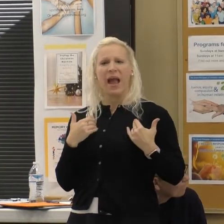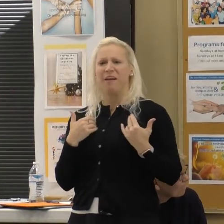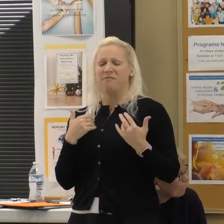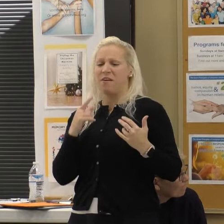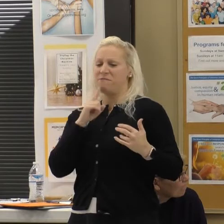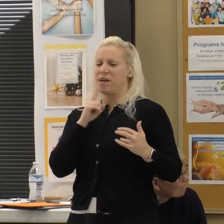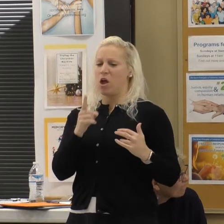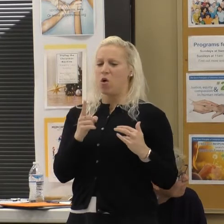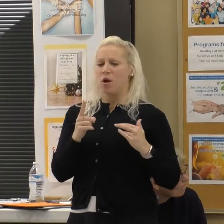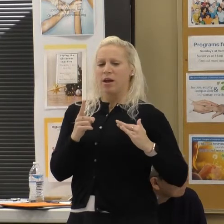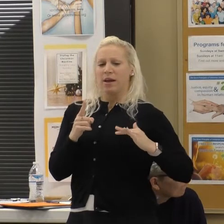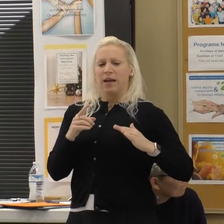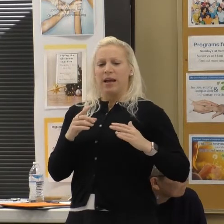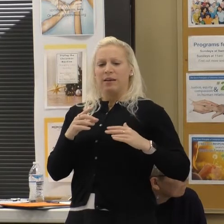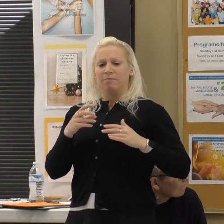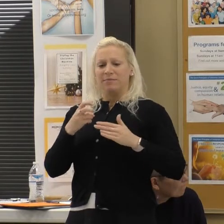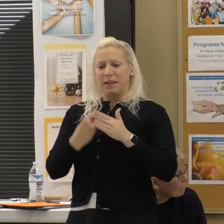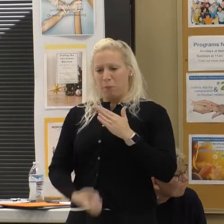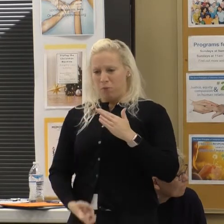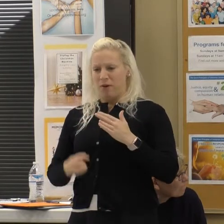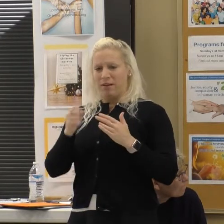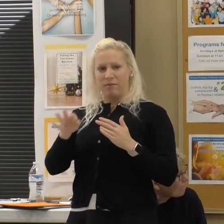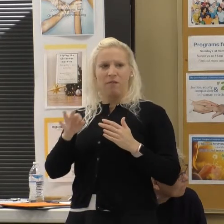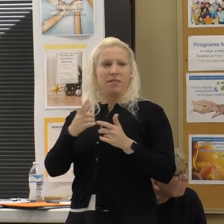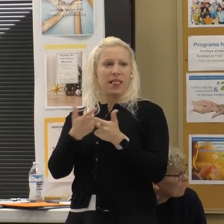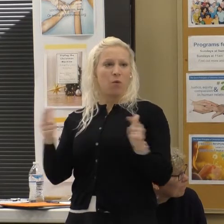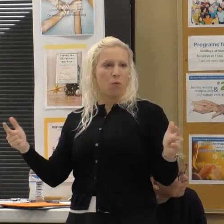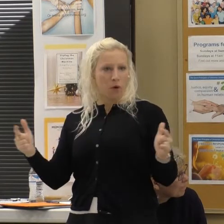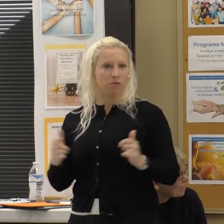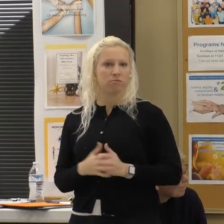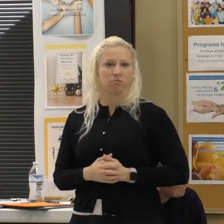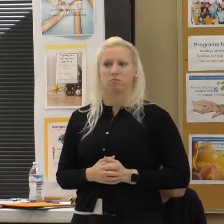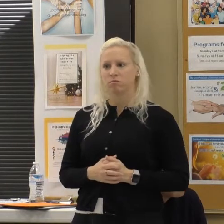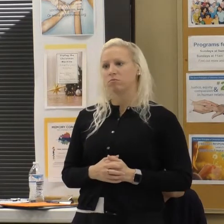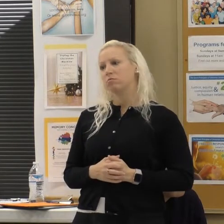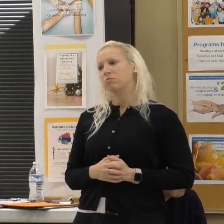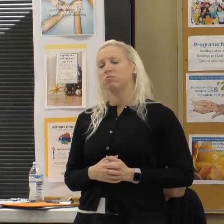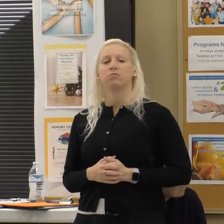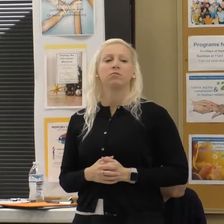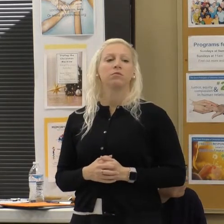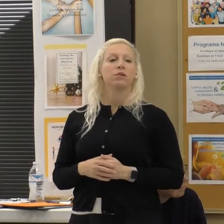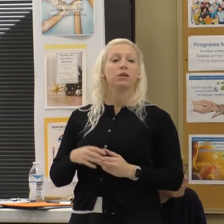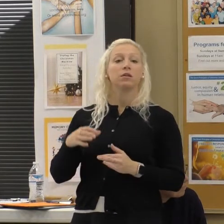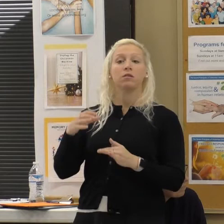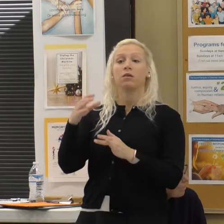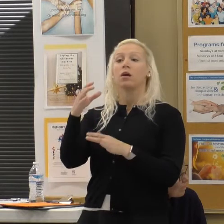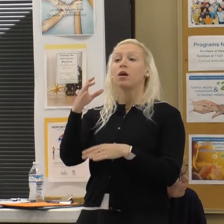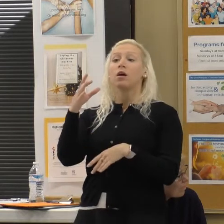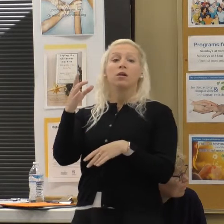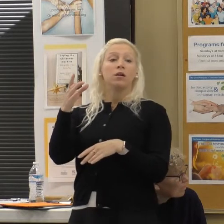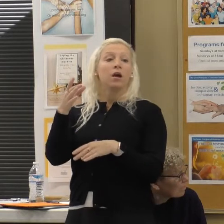so it could very well be that they've even been deprived